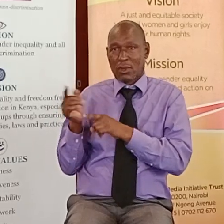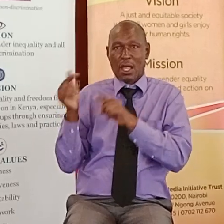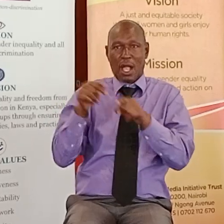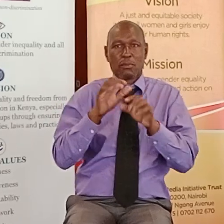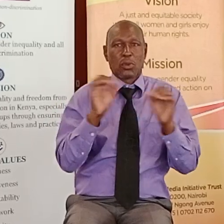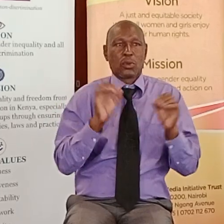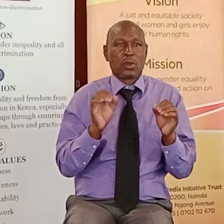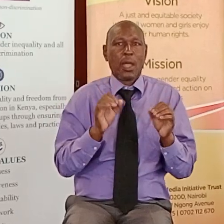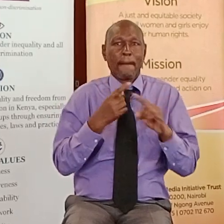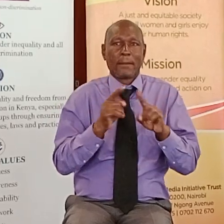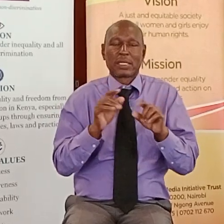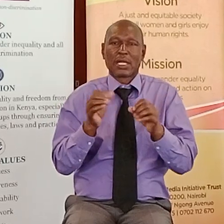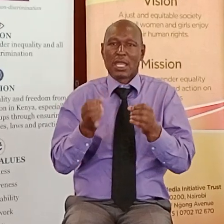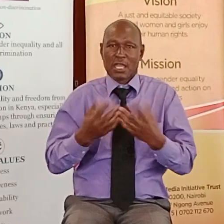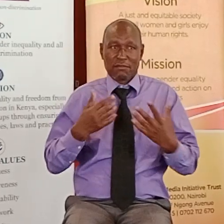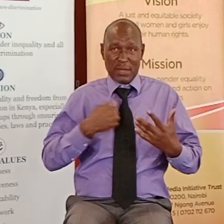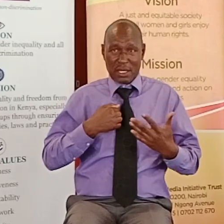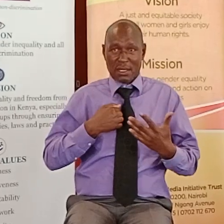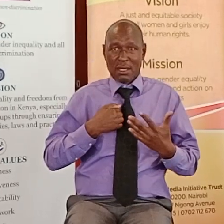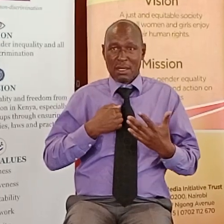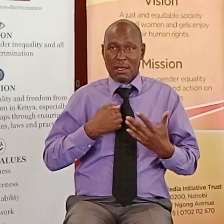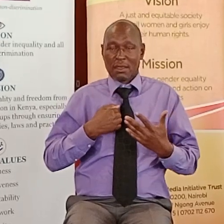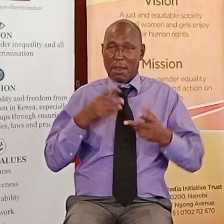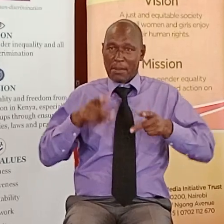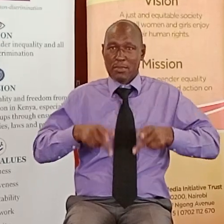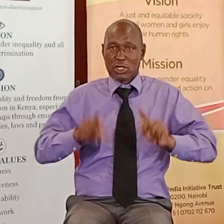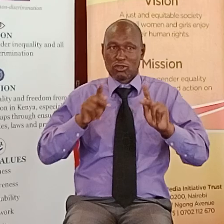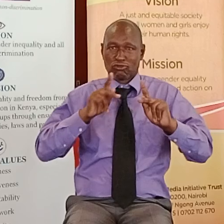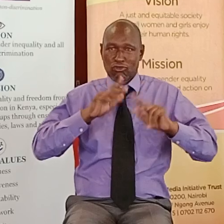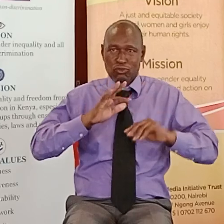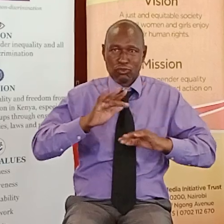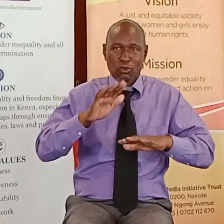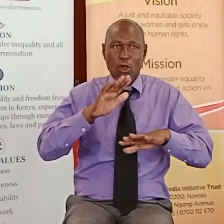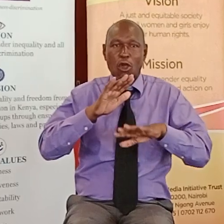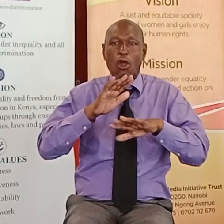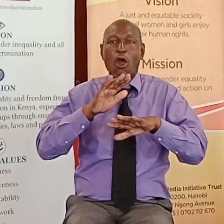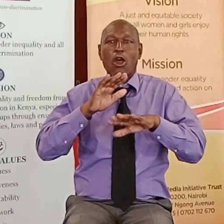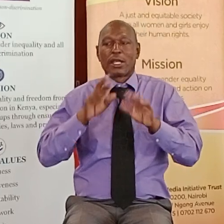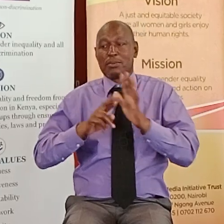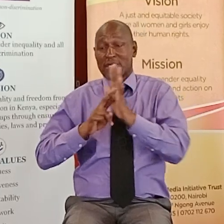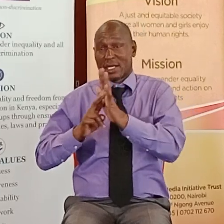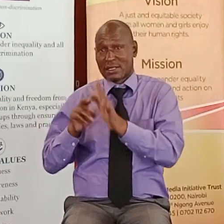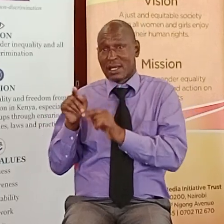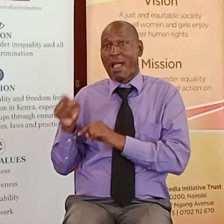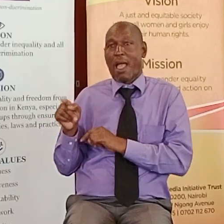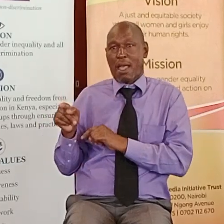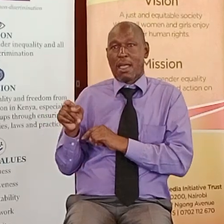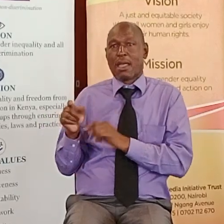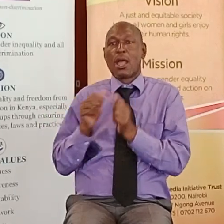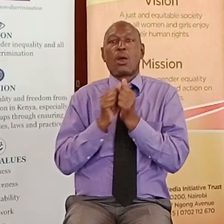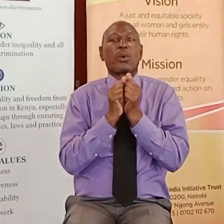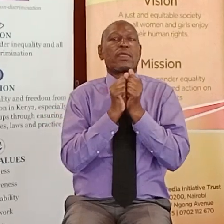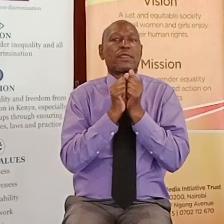she gave me a go ahead to speak to you on her behalf without